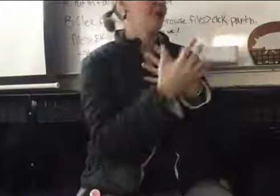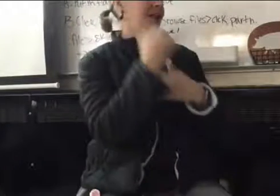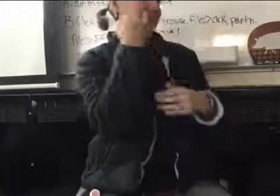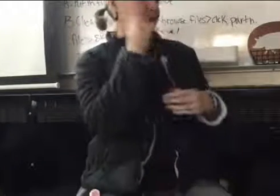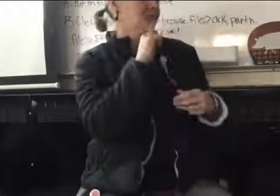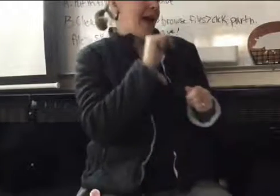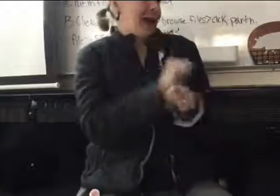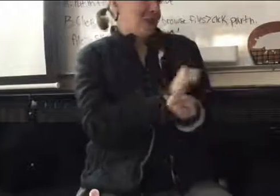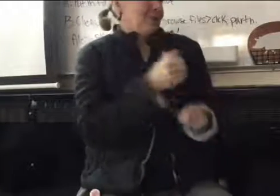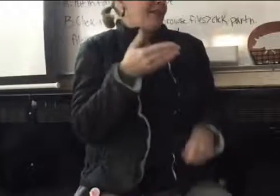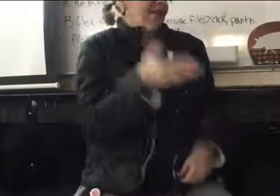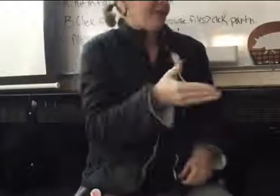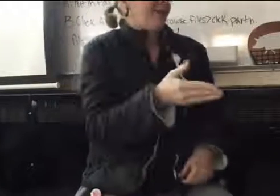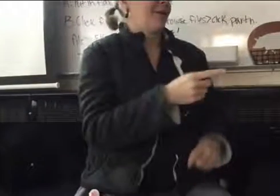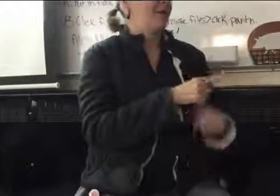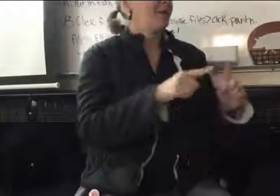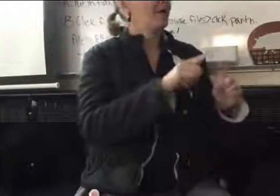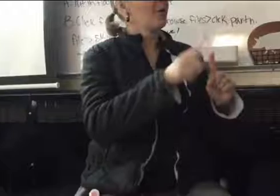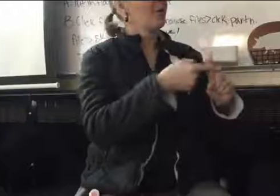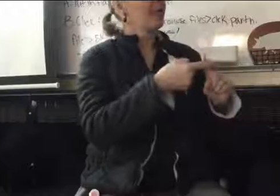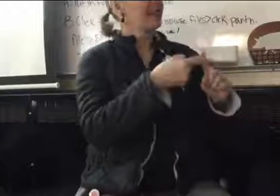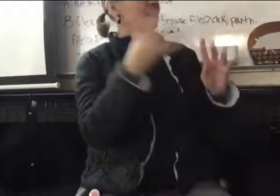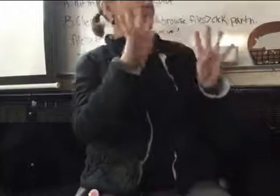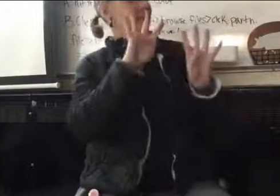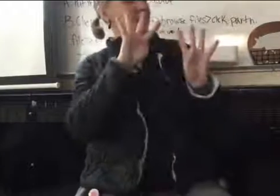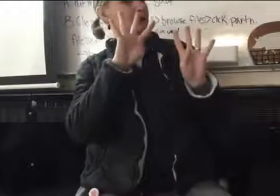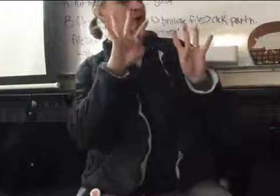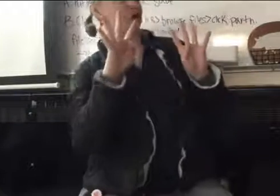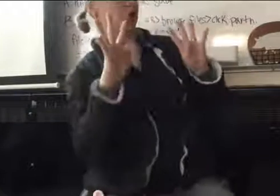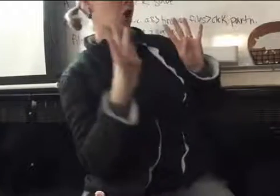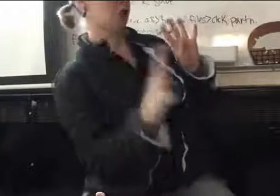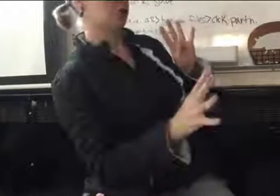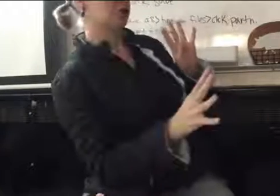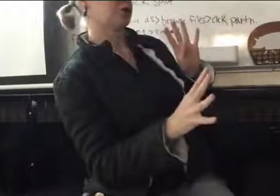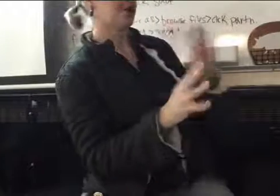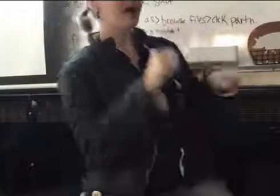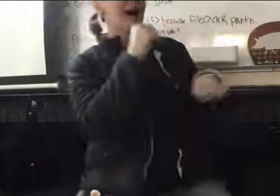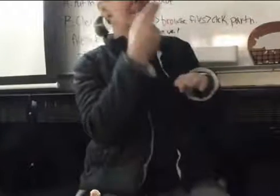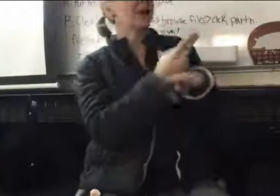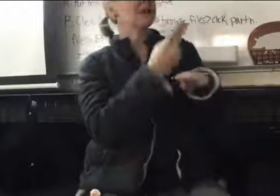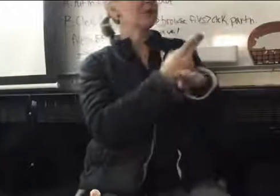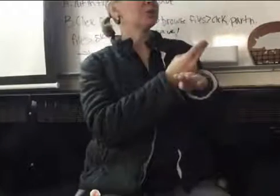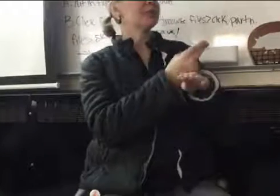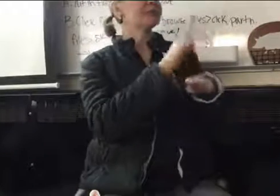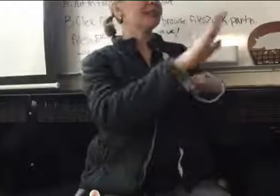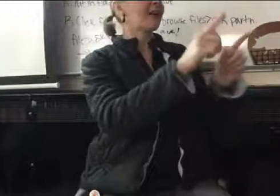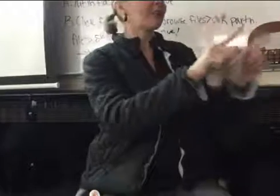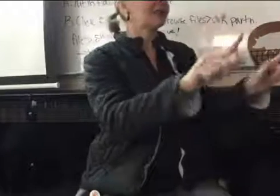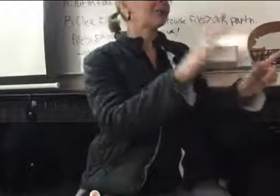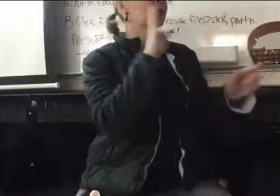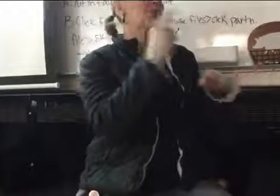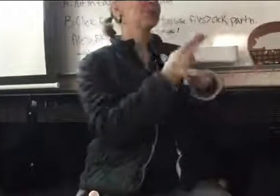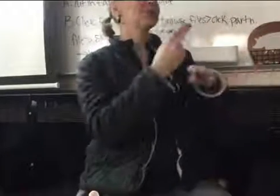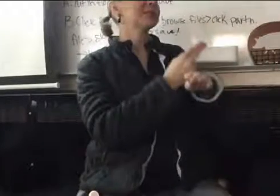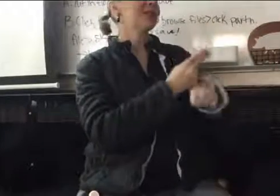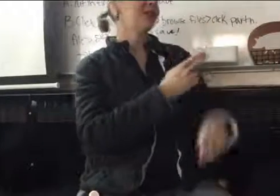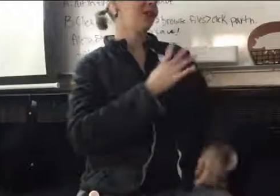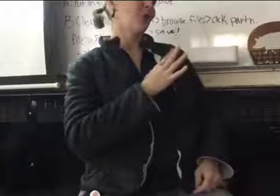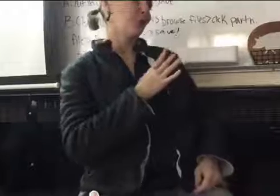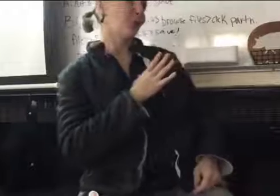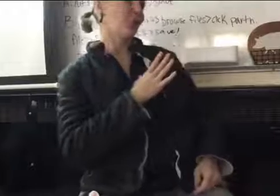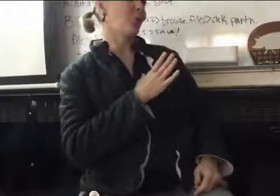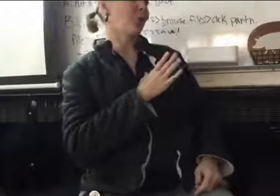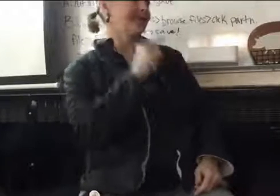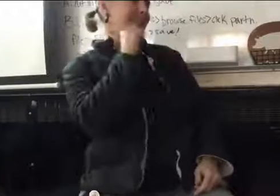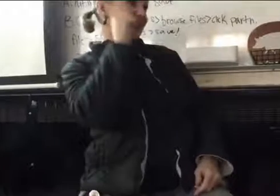there. Now, when they go to charge down this hill, and I'm going to not use the primary source language, I'm going to use like hip, cool, your